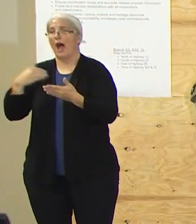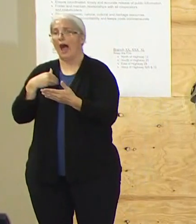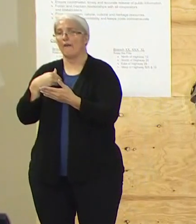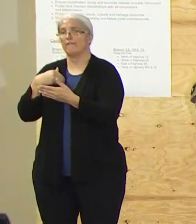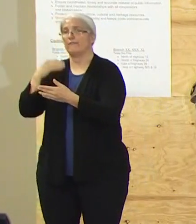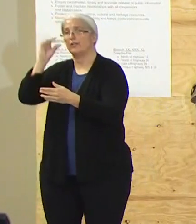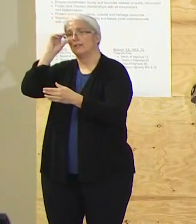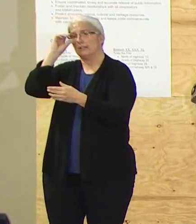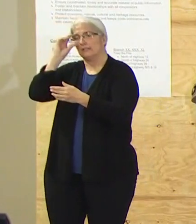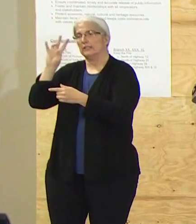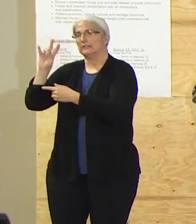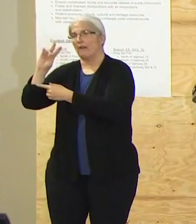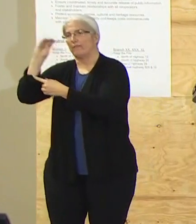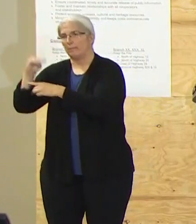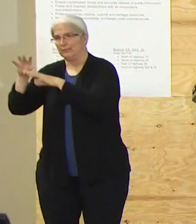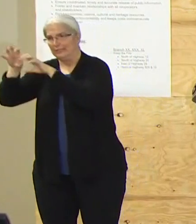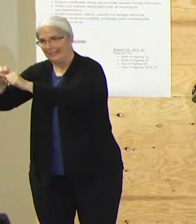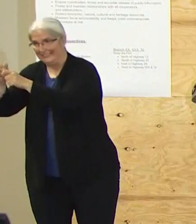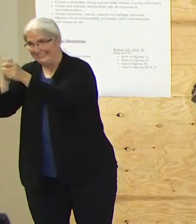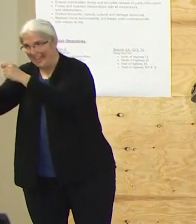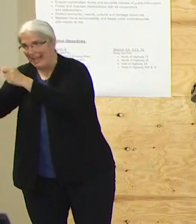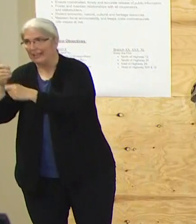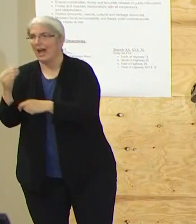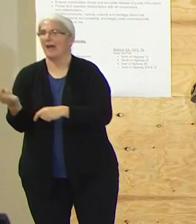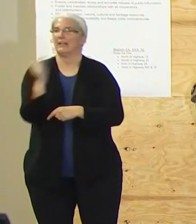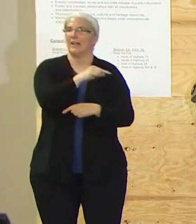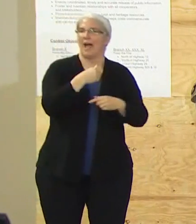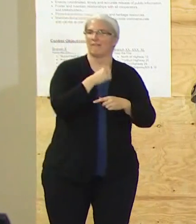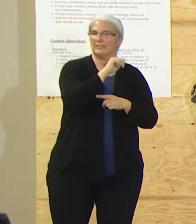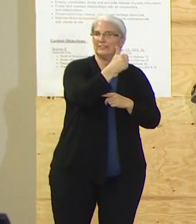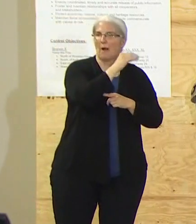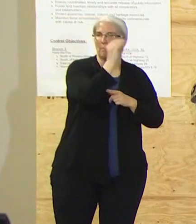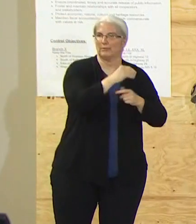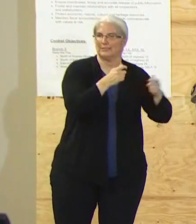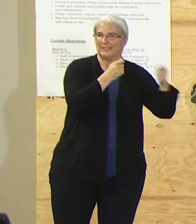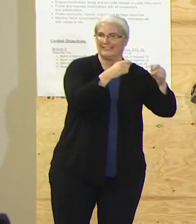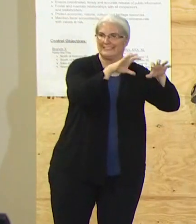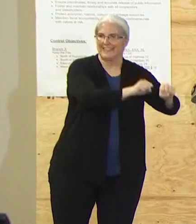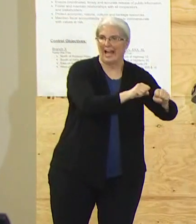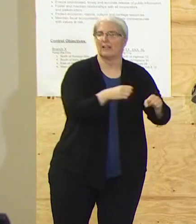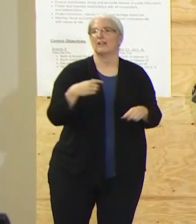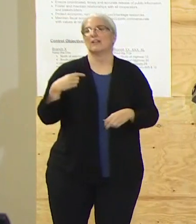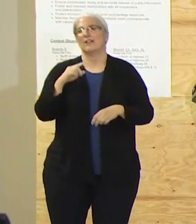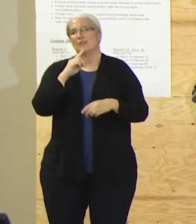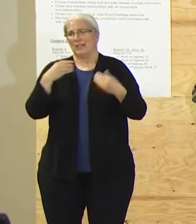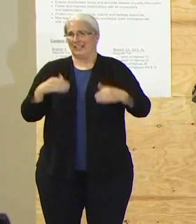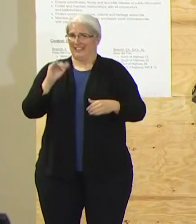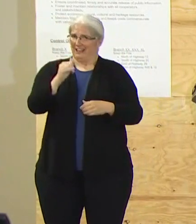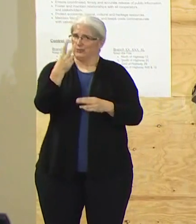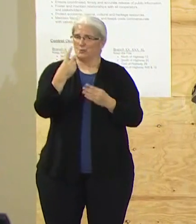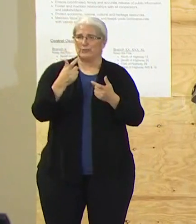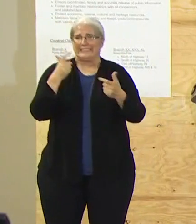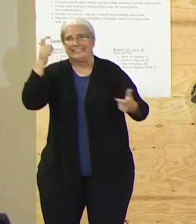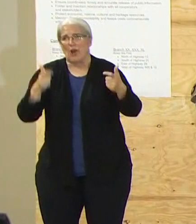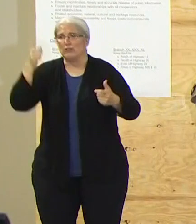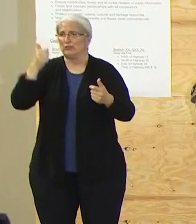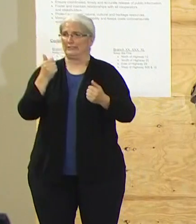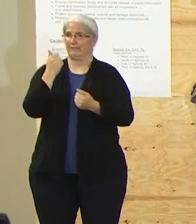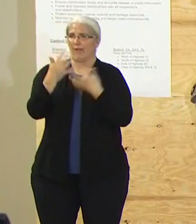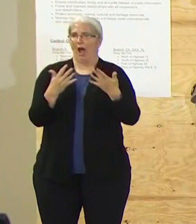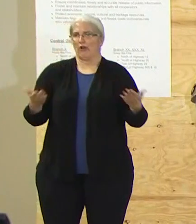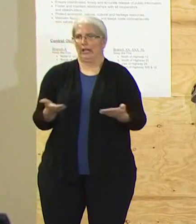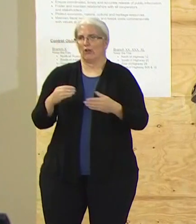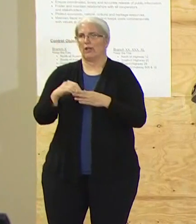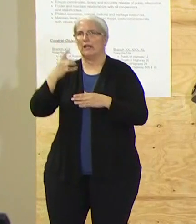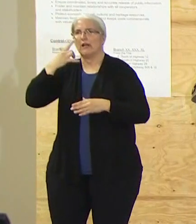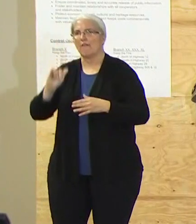these two fires represent two of the top 20 fires, largest fires the state of California has had to battle